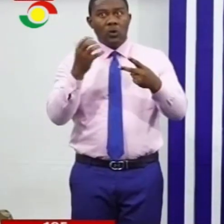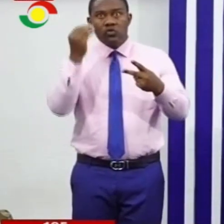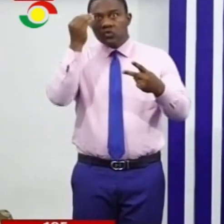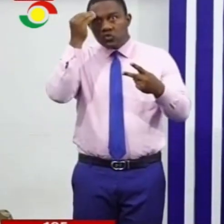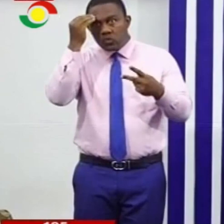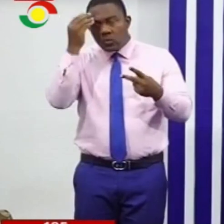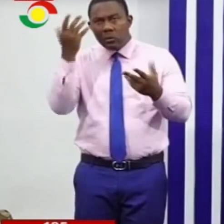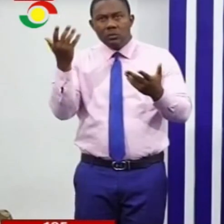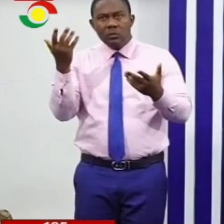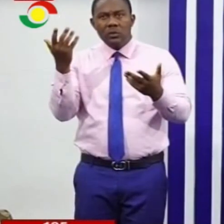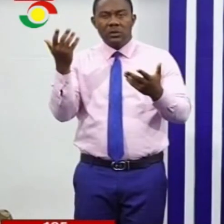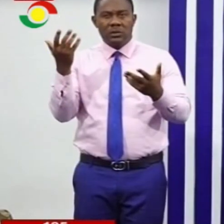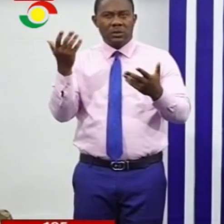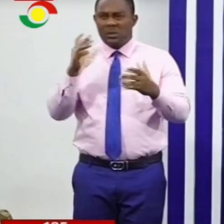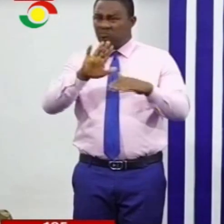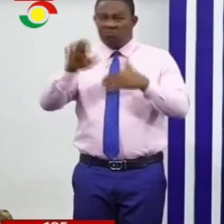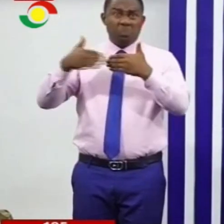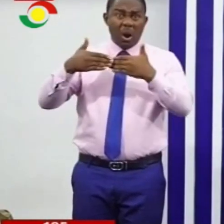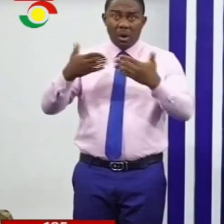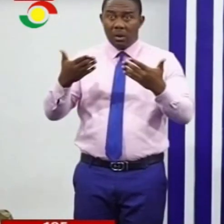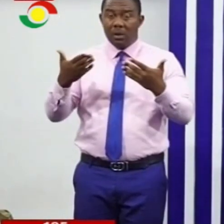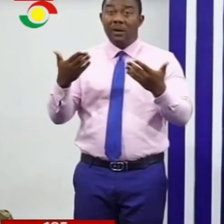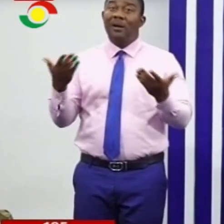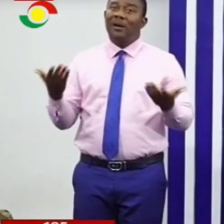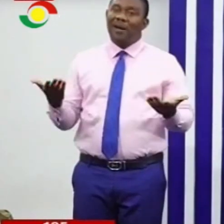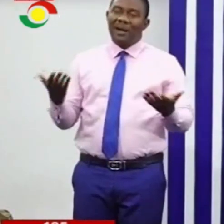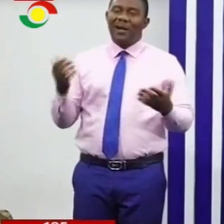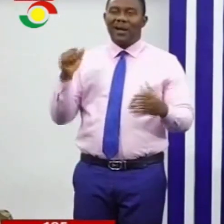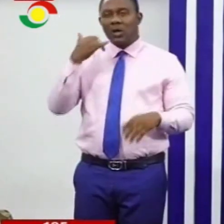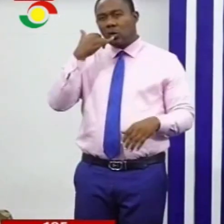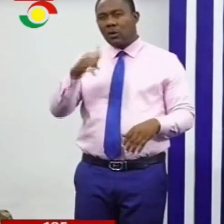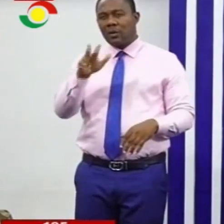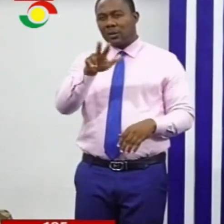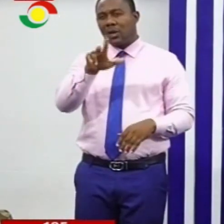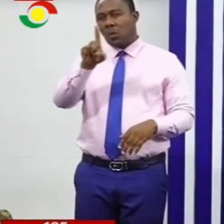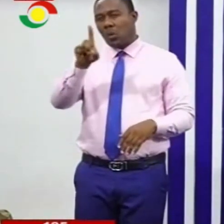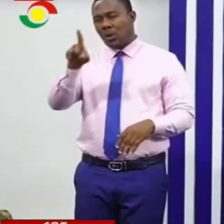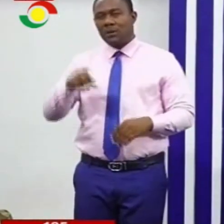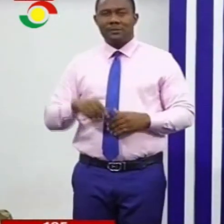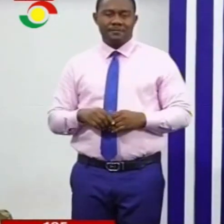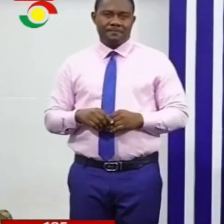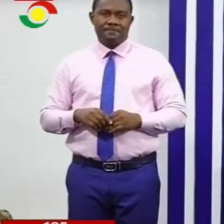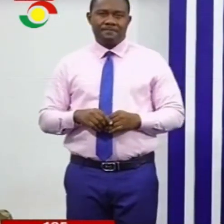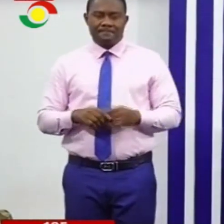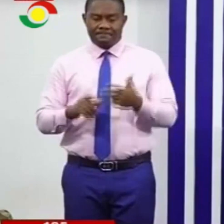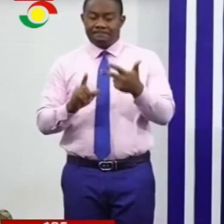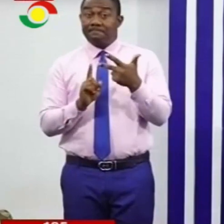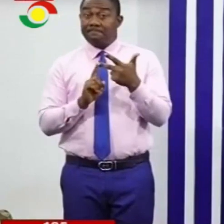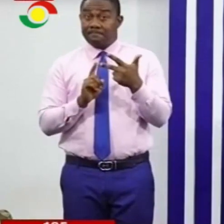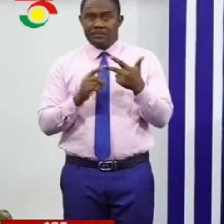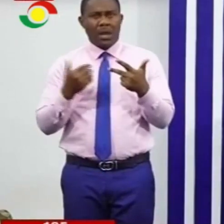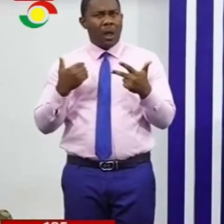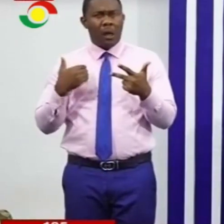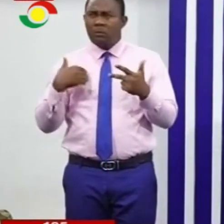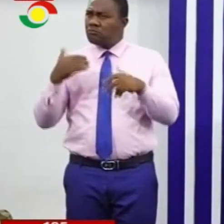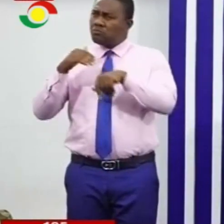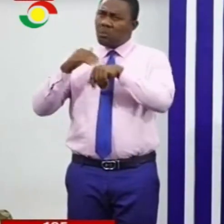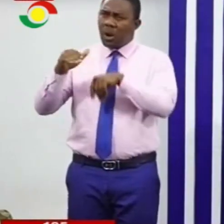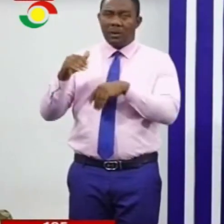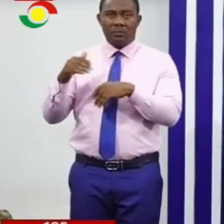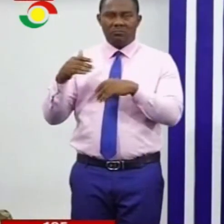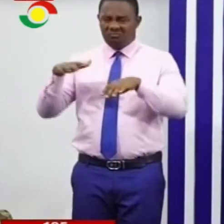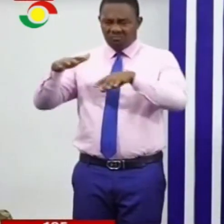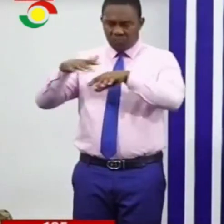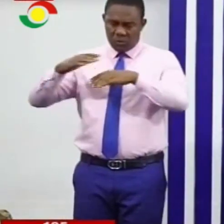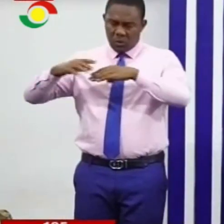on the imposition of restrictions, you can call 311. Three, we have sent out a lot of PPEs